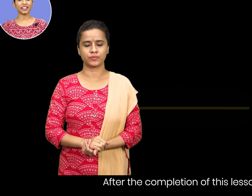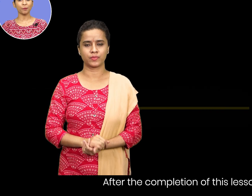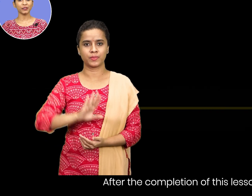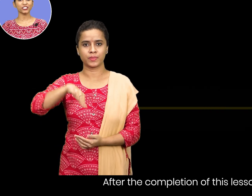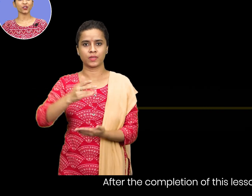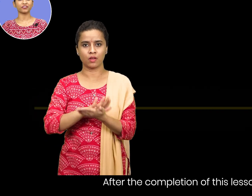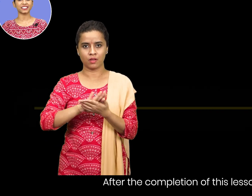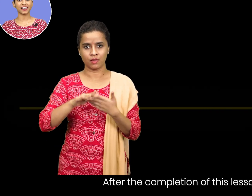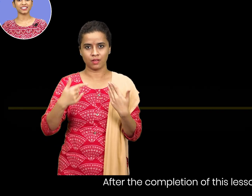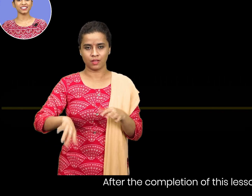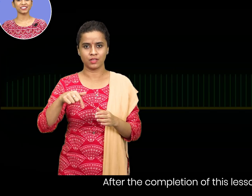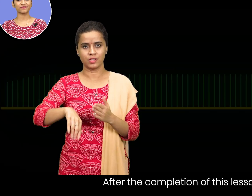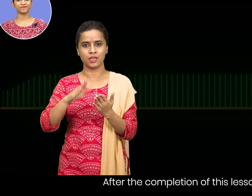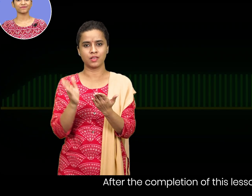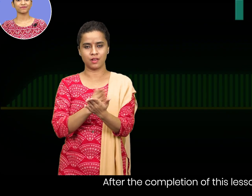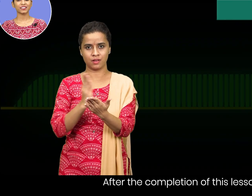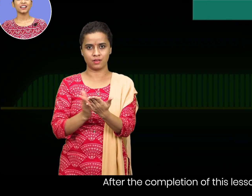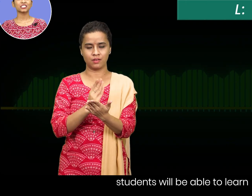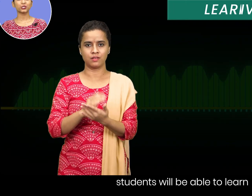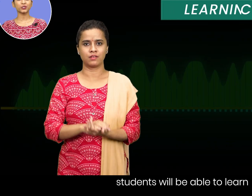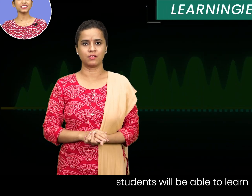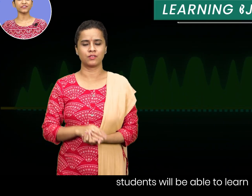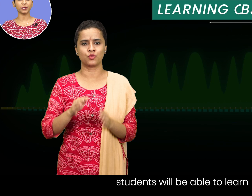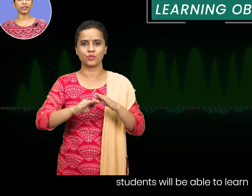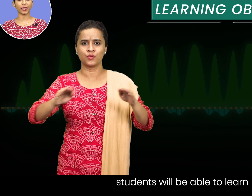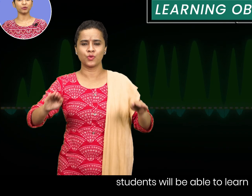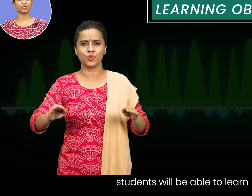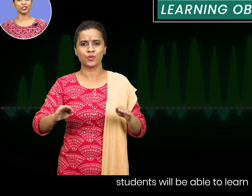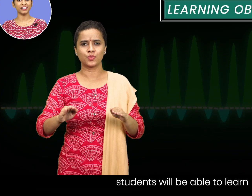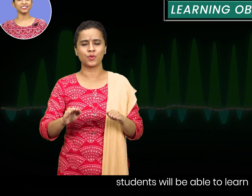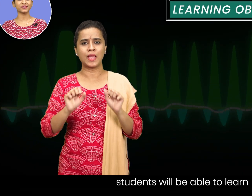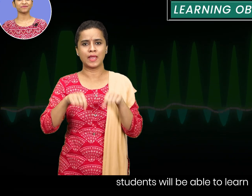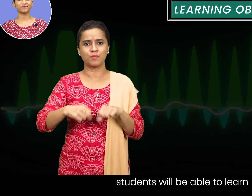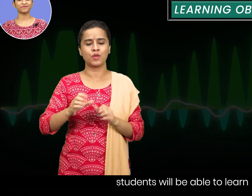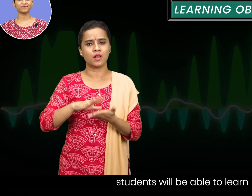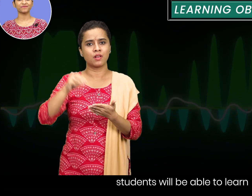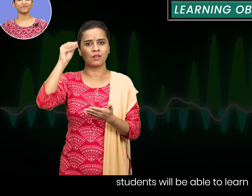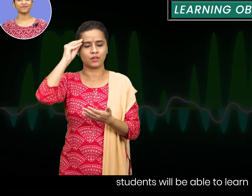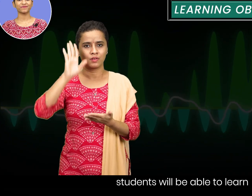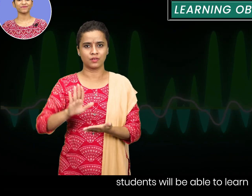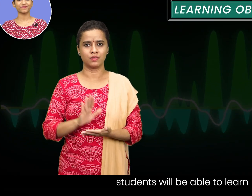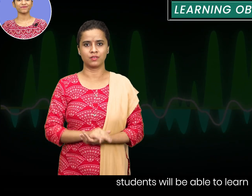After the completion of this lesson, students will be able to learn